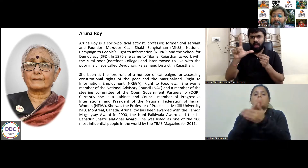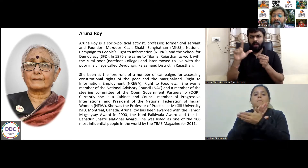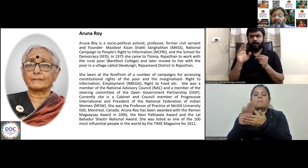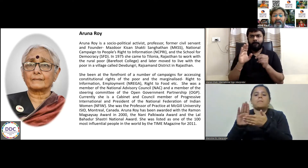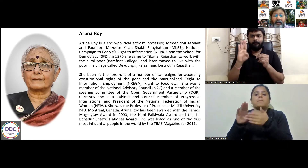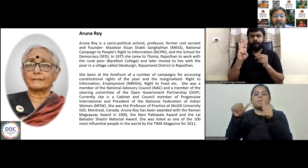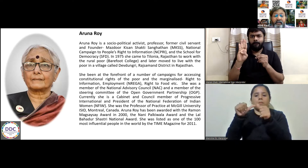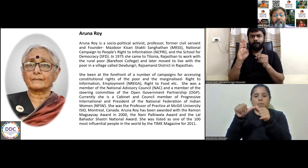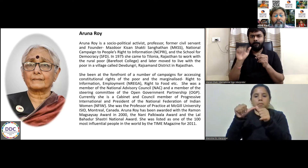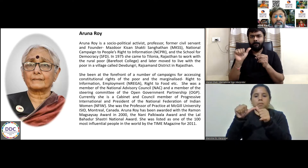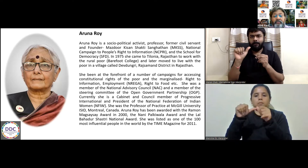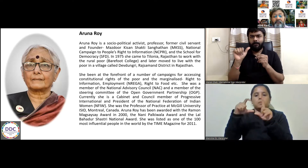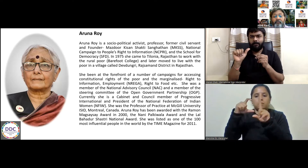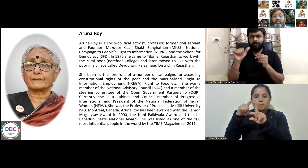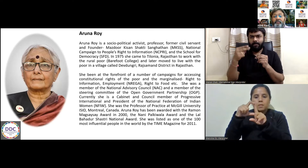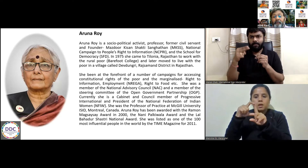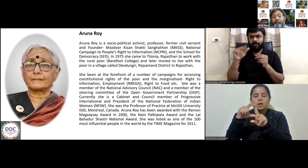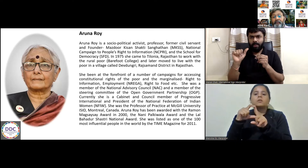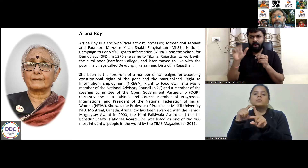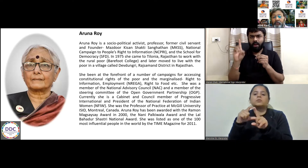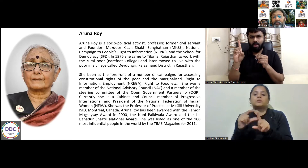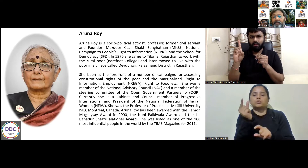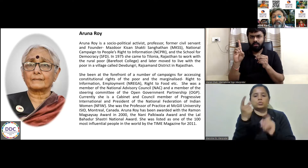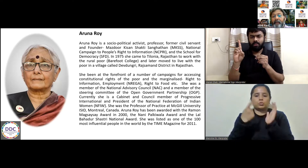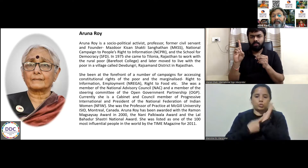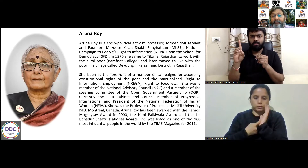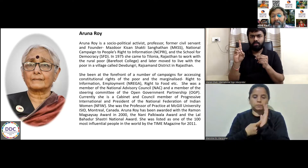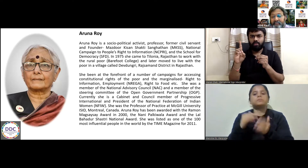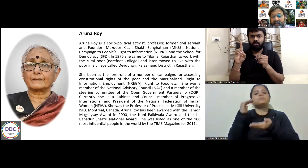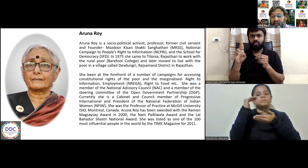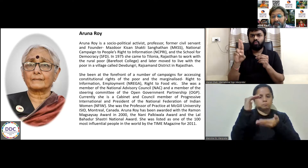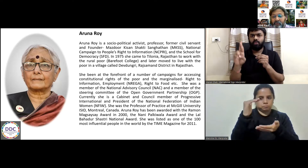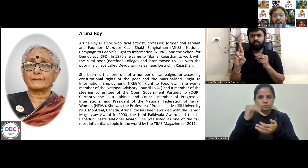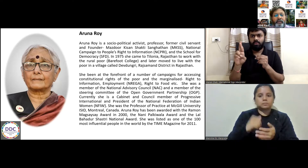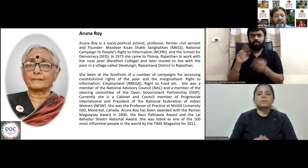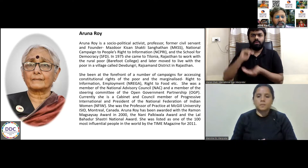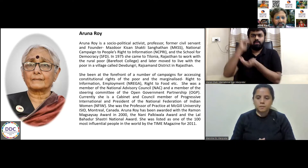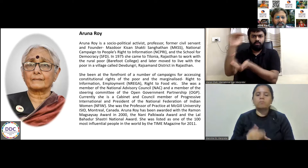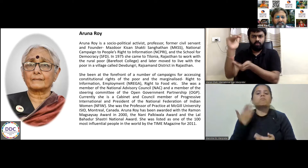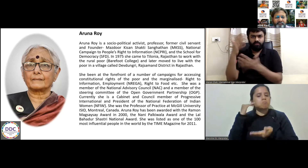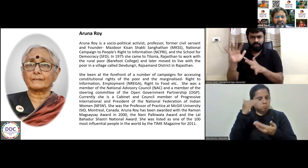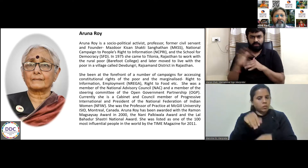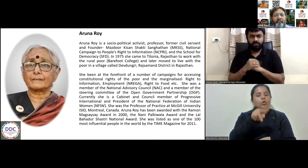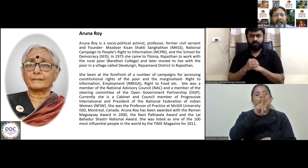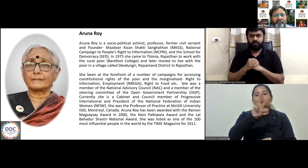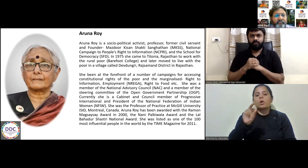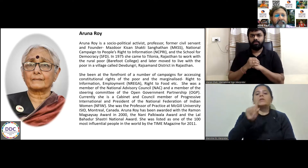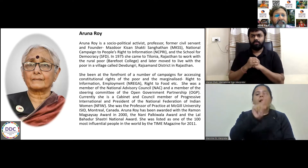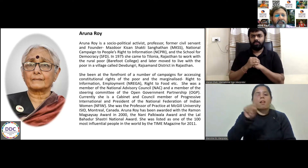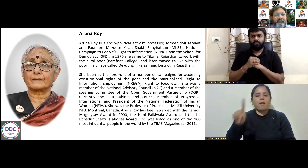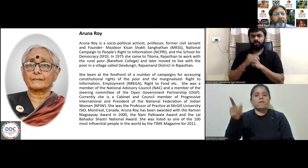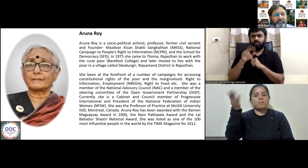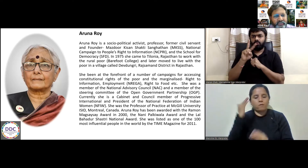one of the 100 most influential people in the world by Time magazine for 2011.